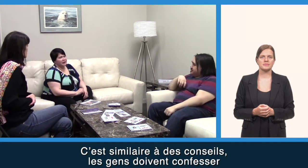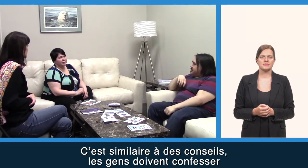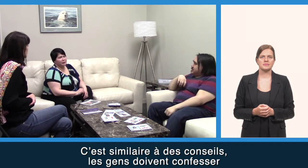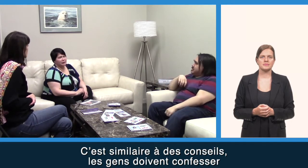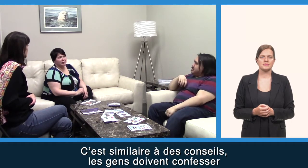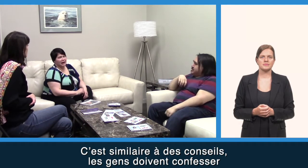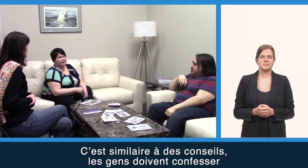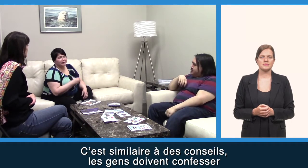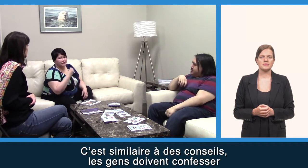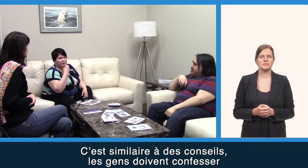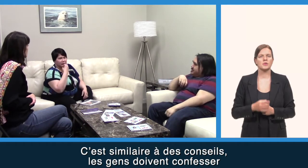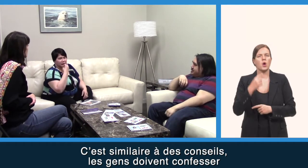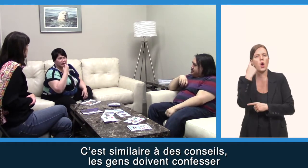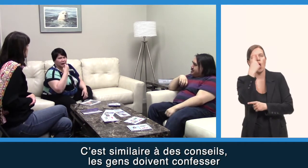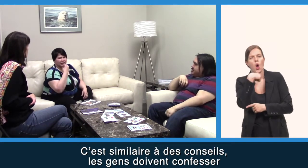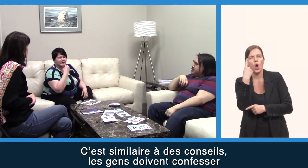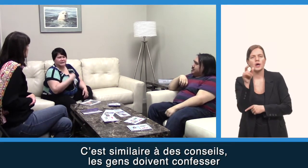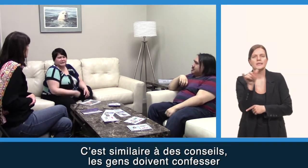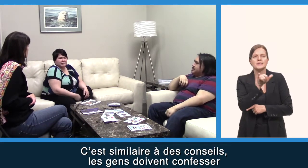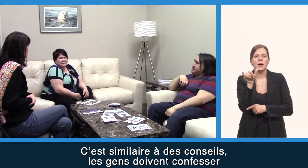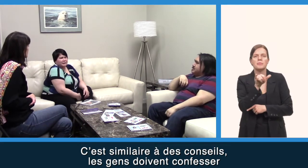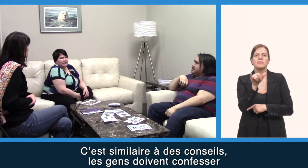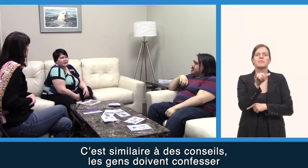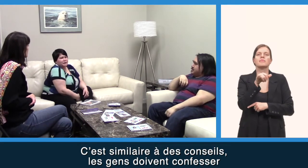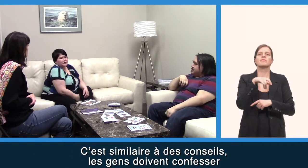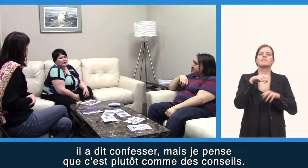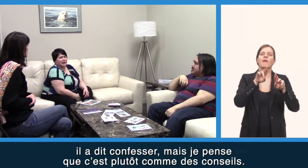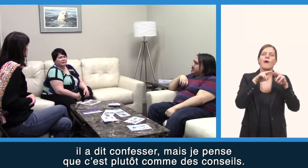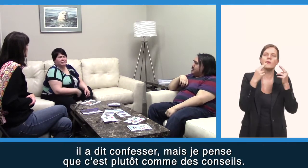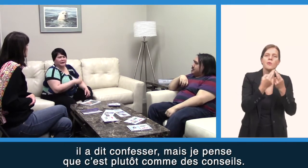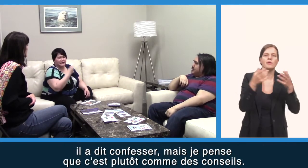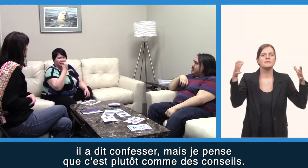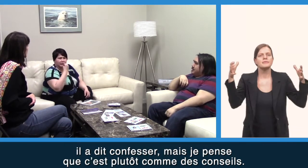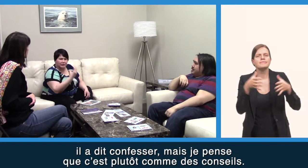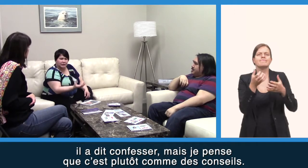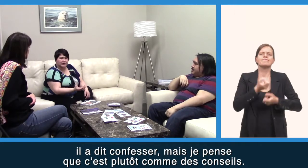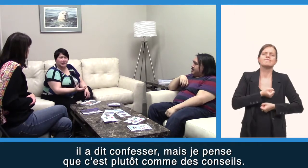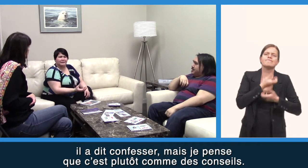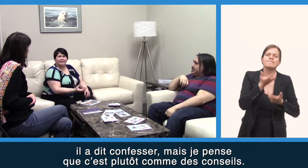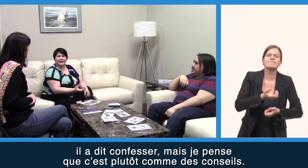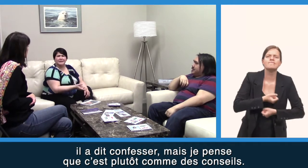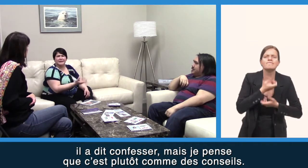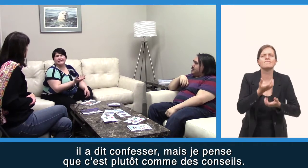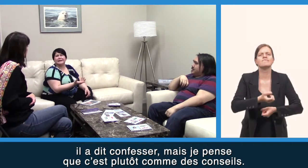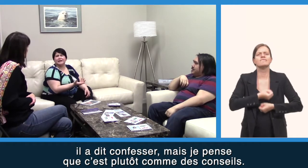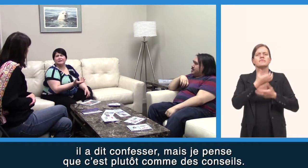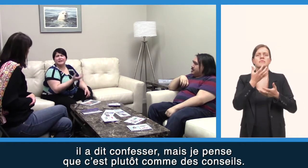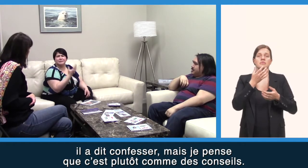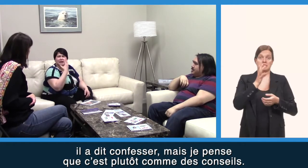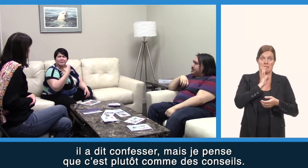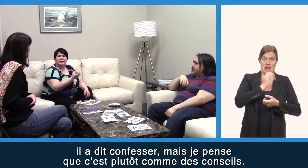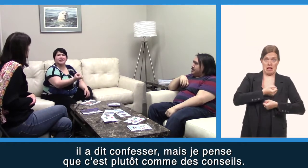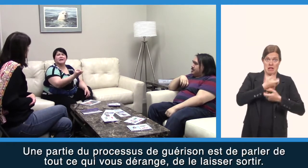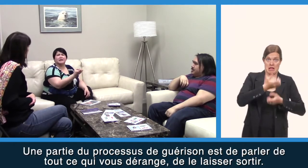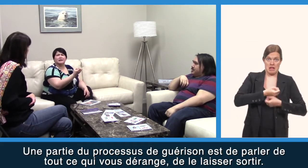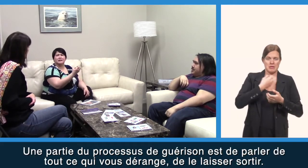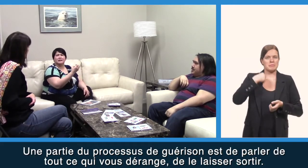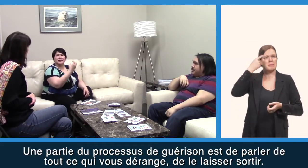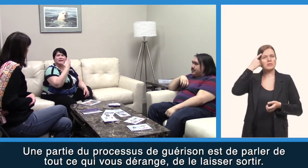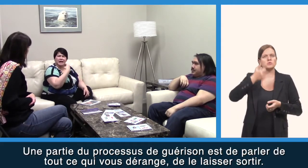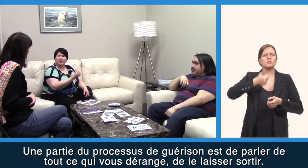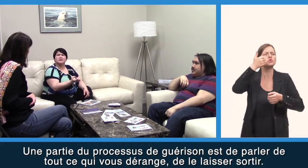And then people have to, I guess, similar to counseling, confess. He said confess, but I'm